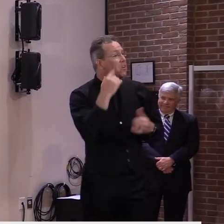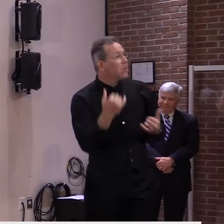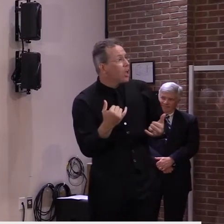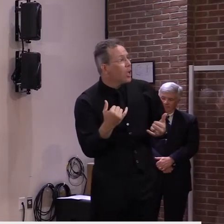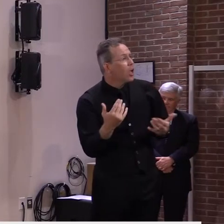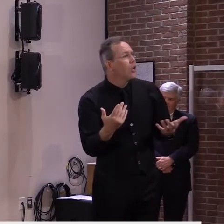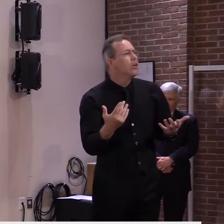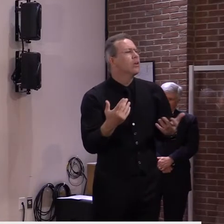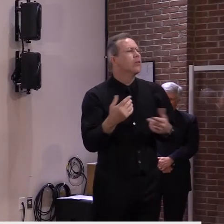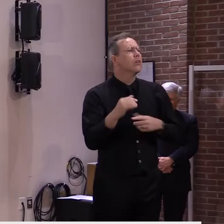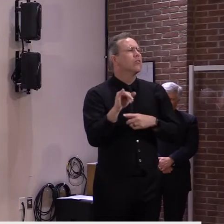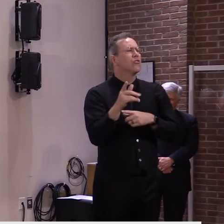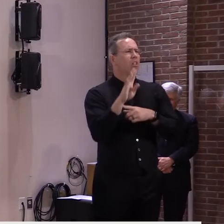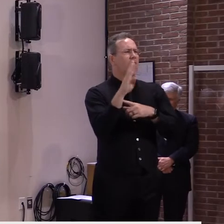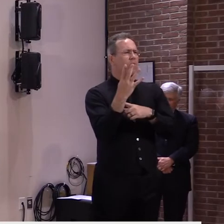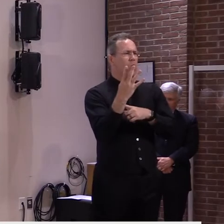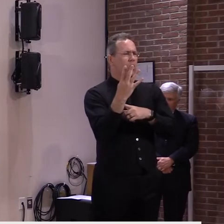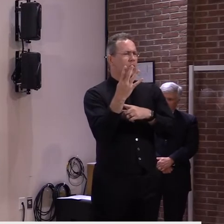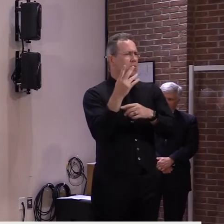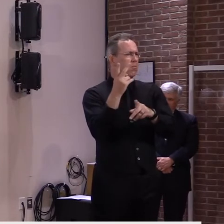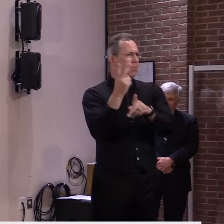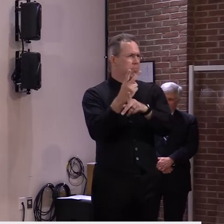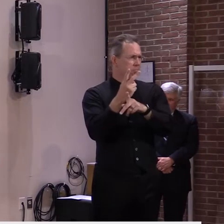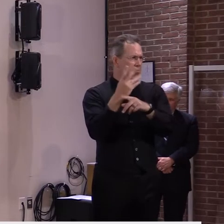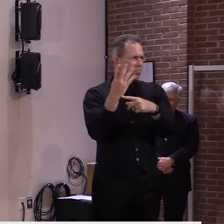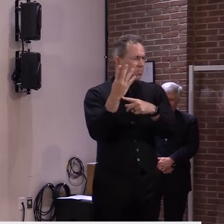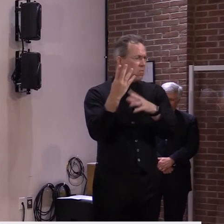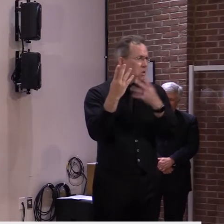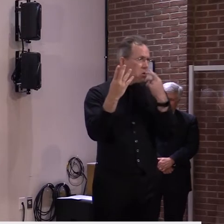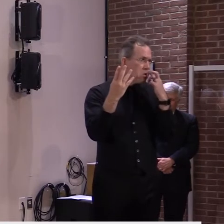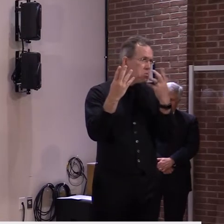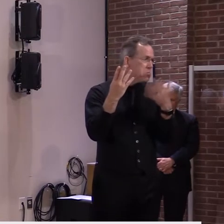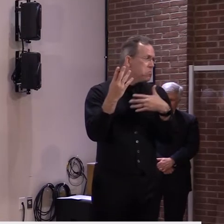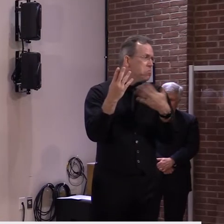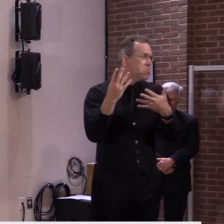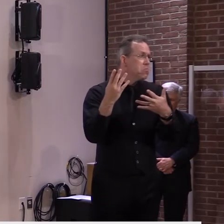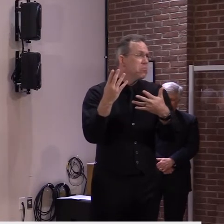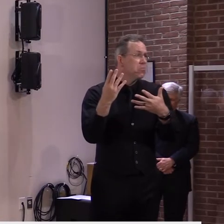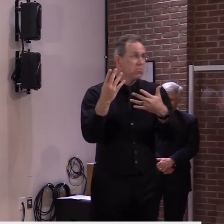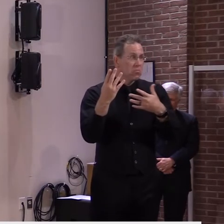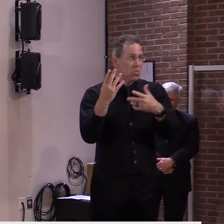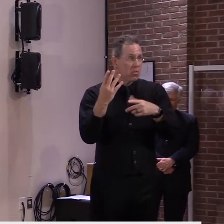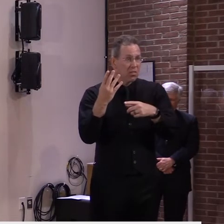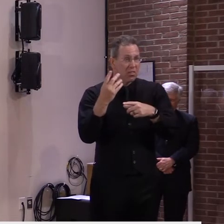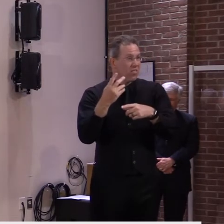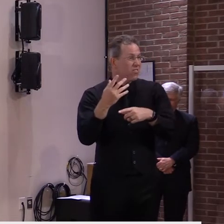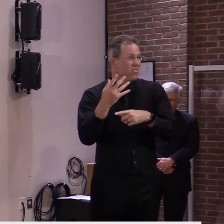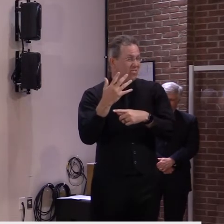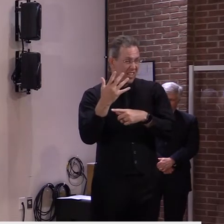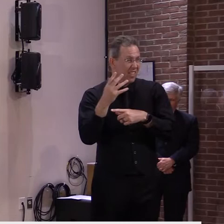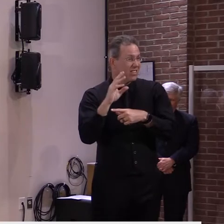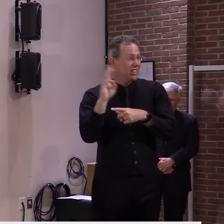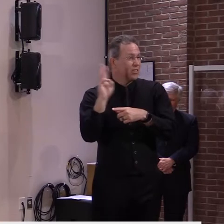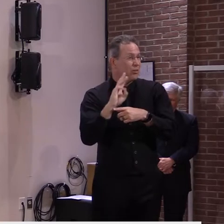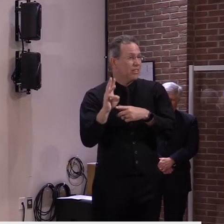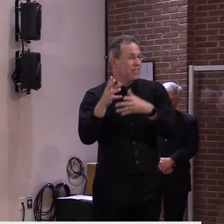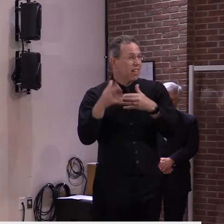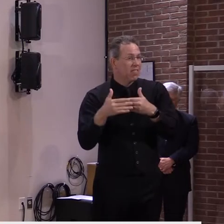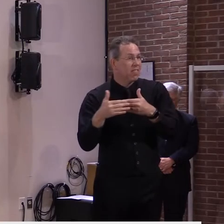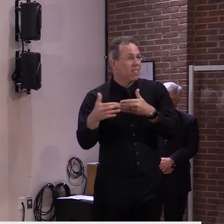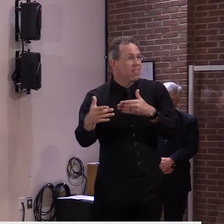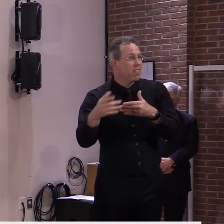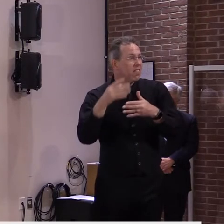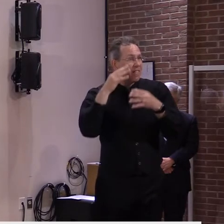a matter of 5 to 6 weeks, all of the restrictions will be lifted. But we can make